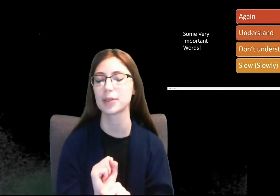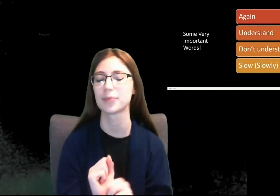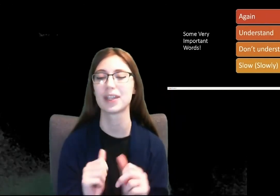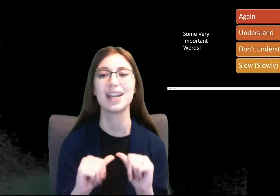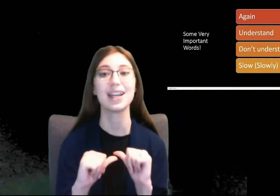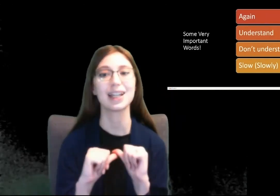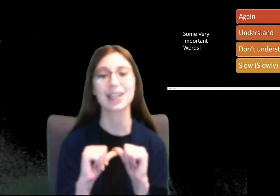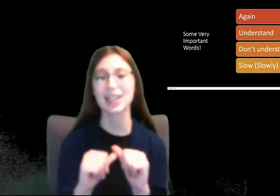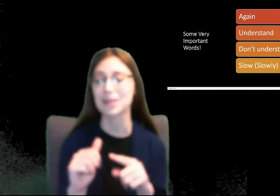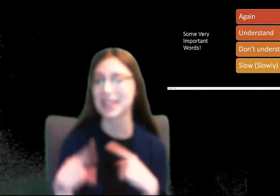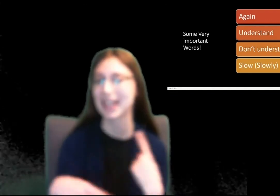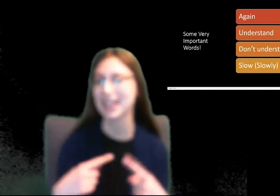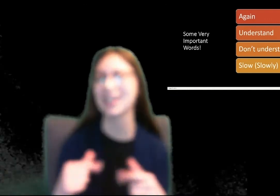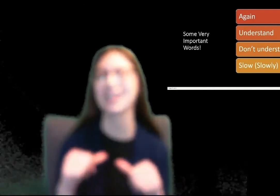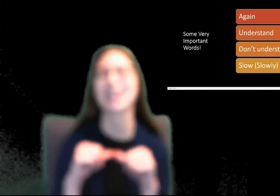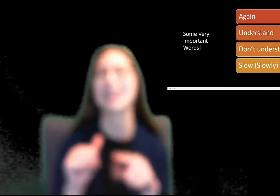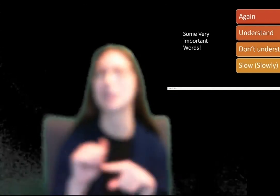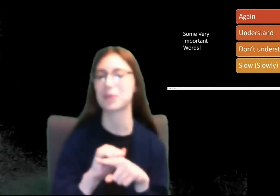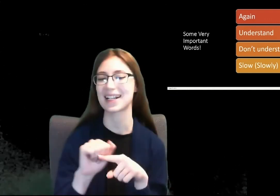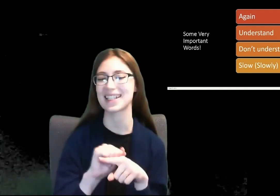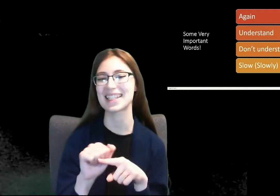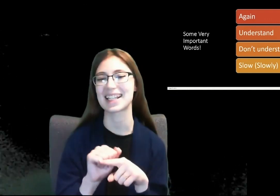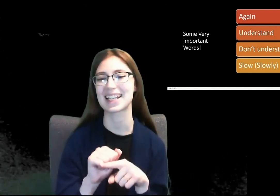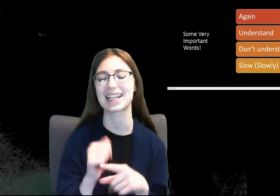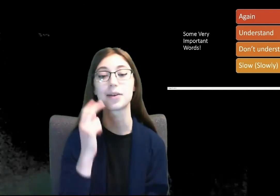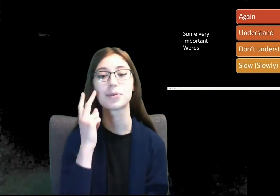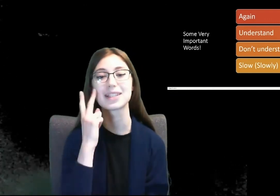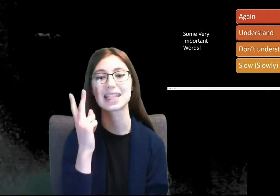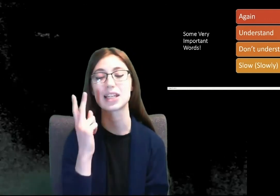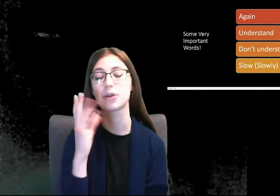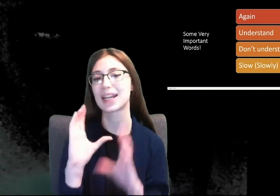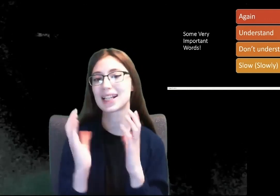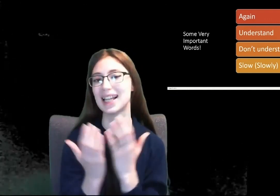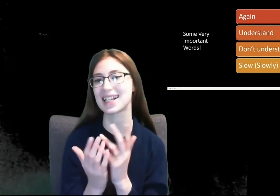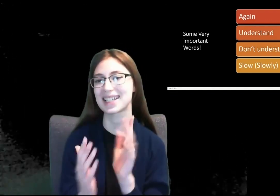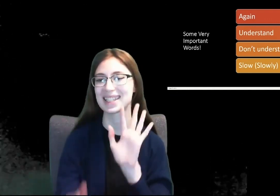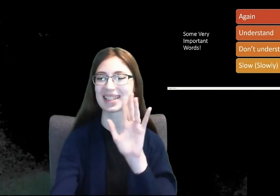job. Keep signing, keep practicing, and I will see you in class.